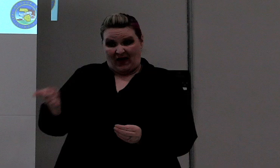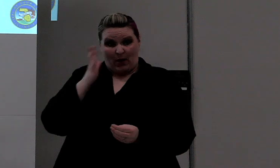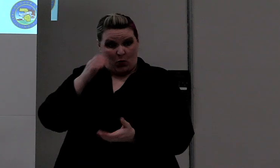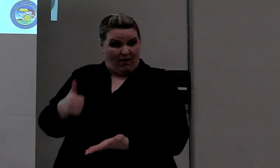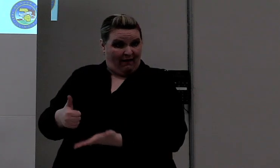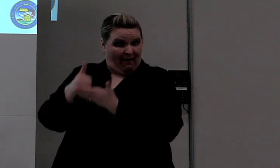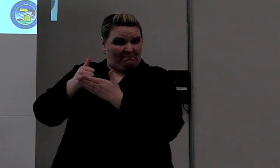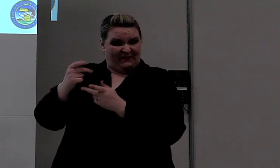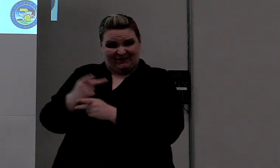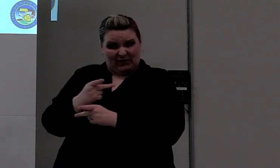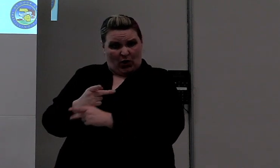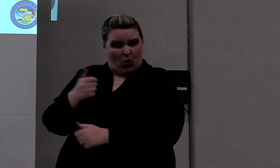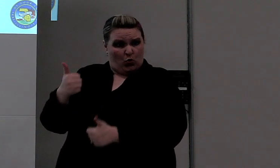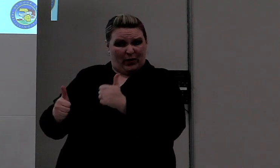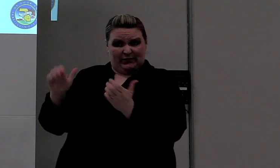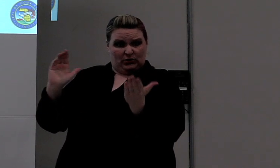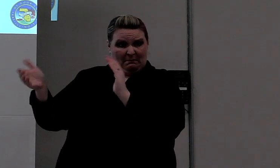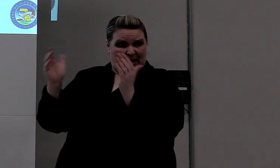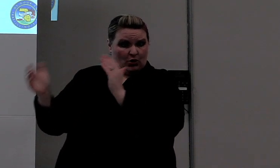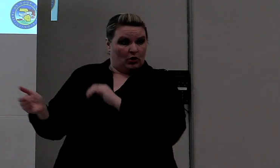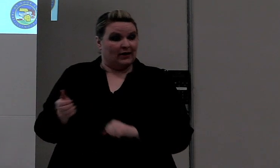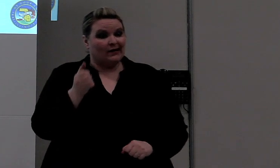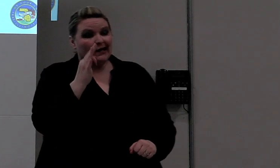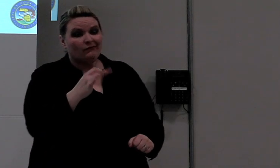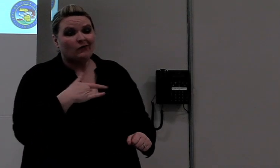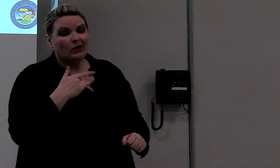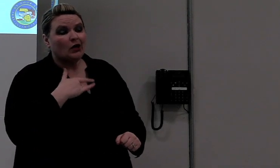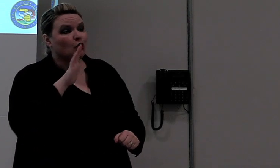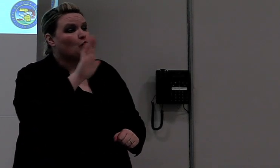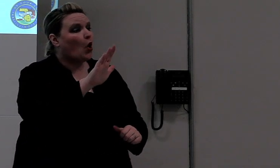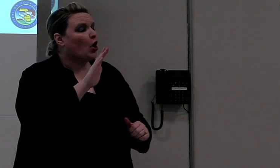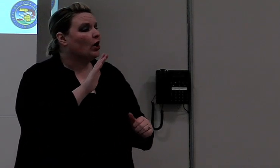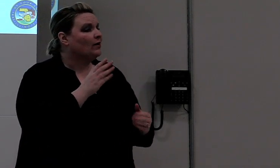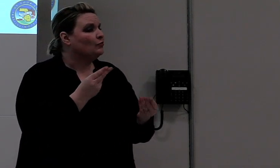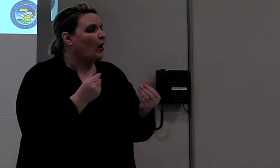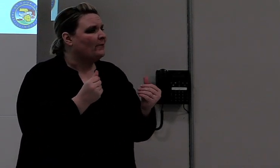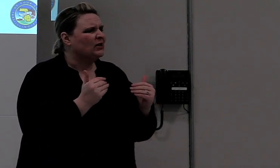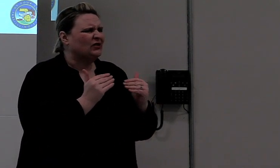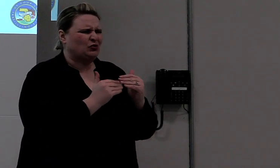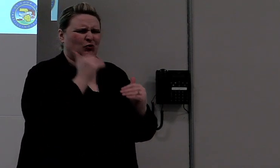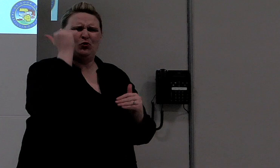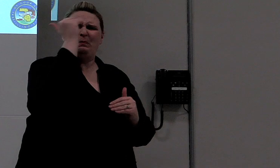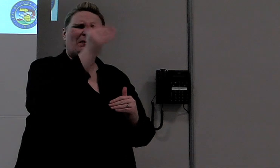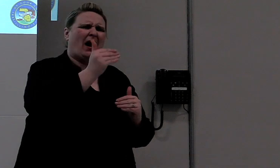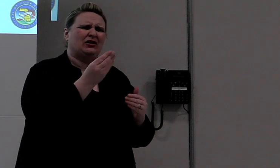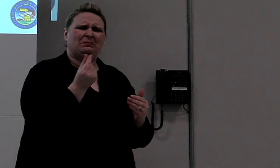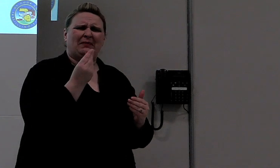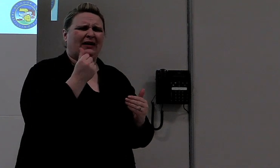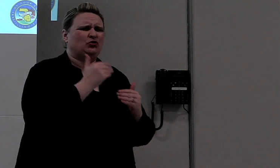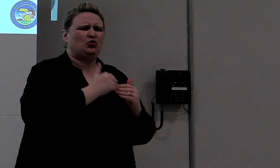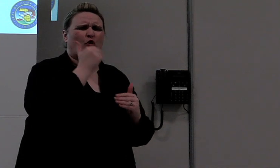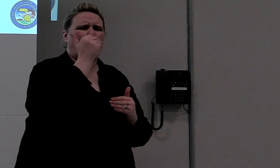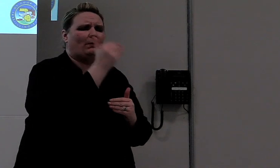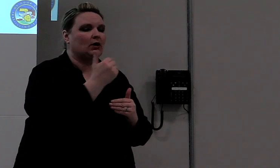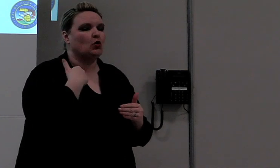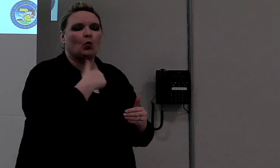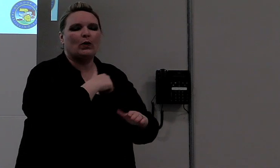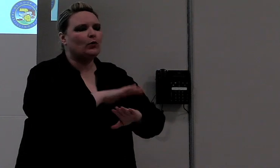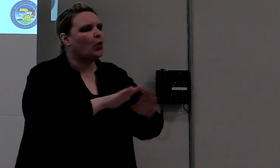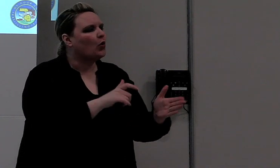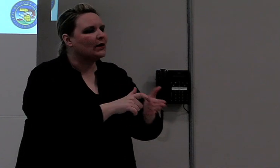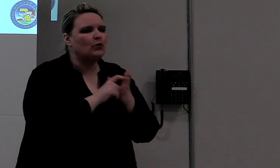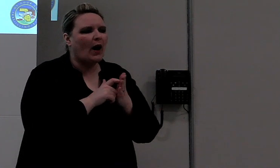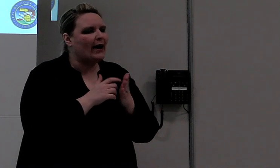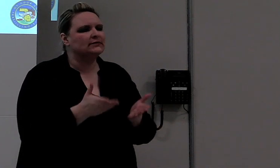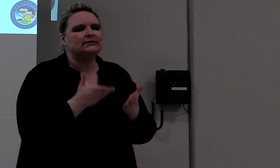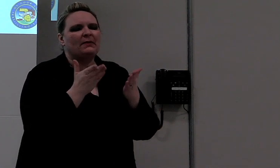appeal. If you think your property is overassessed, we're not requiring you to submit